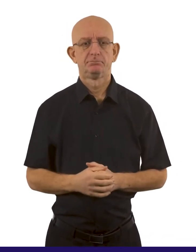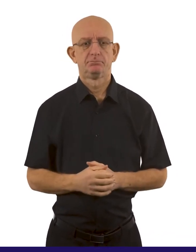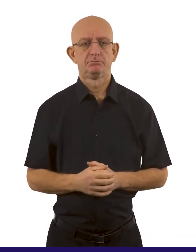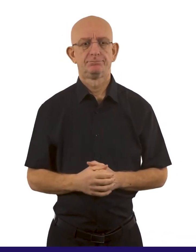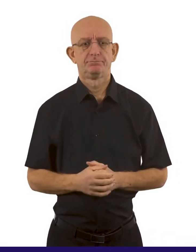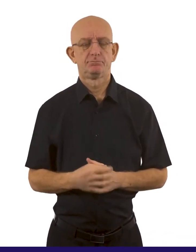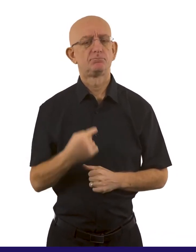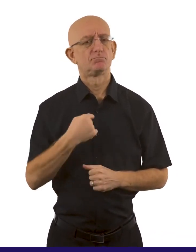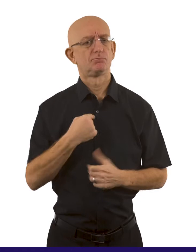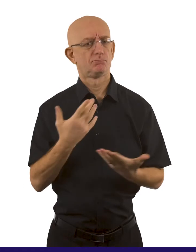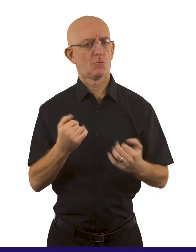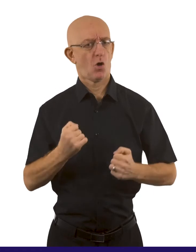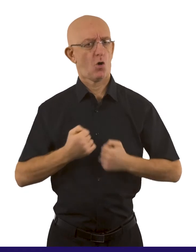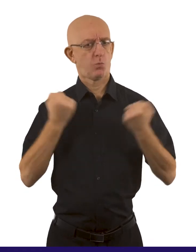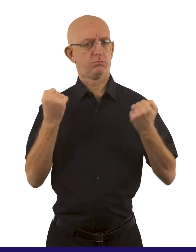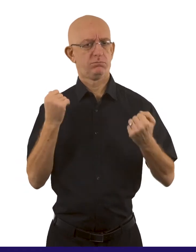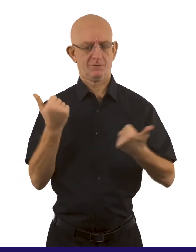accommodation? Own it outright?